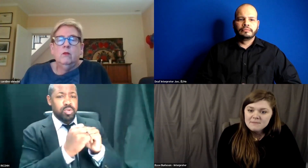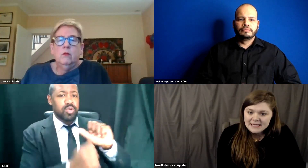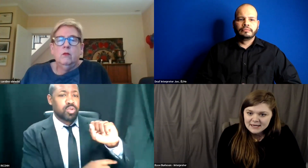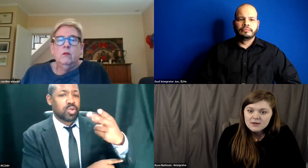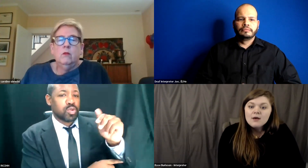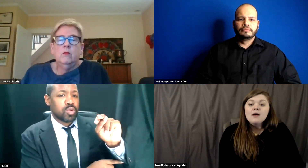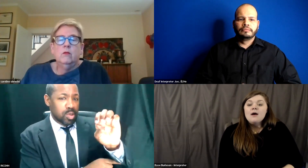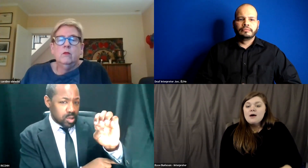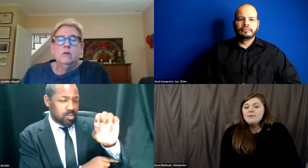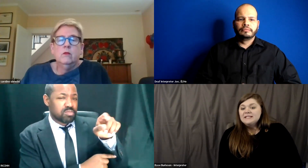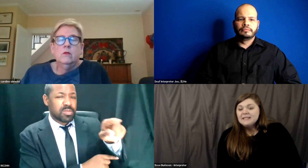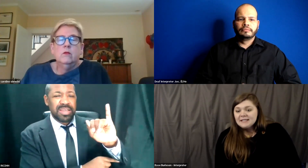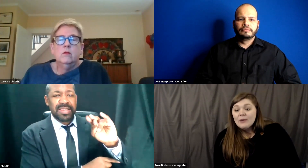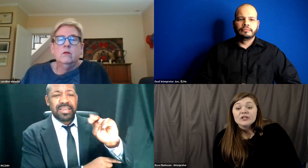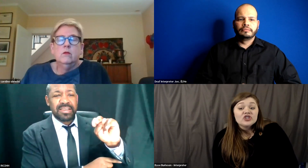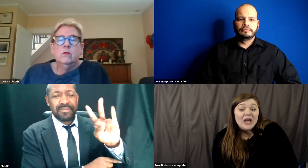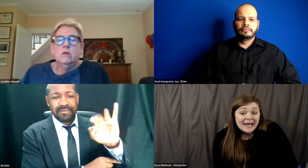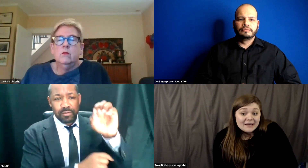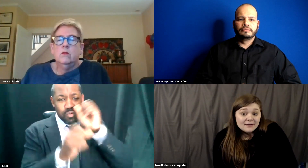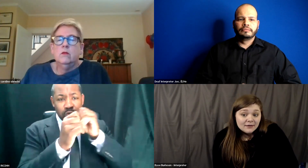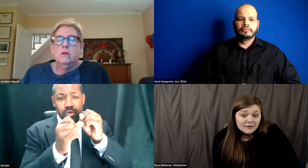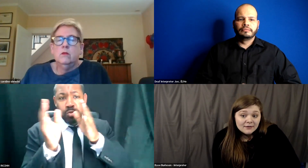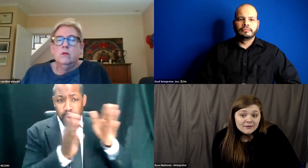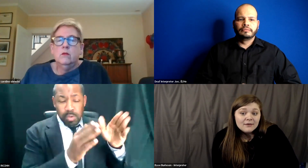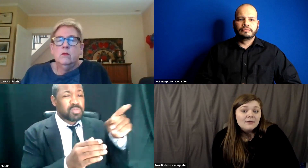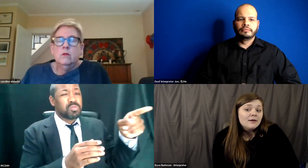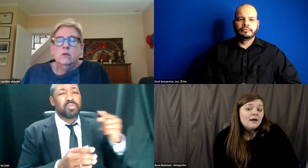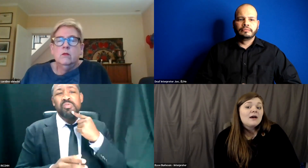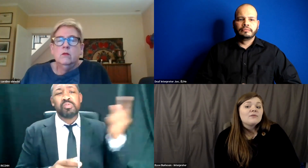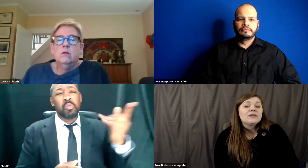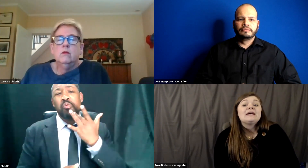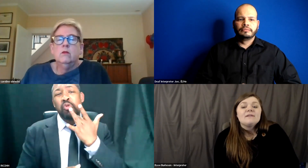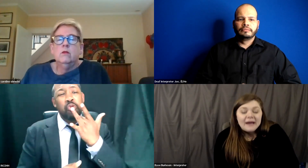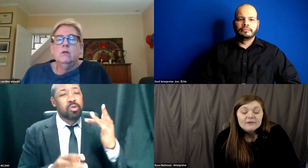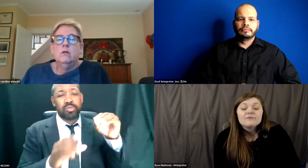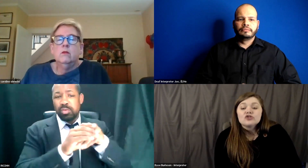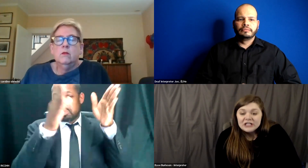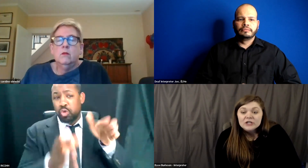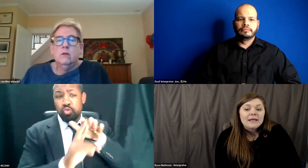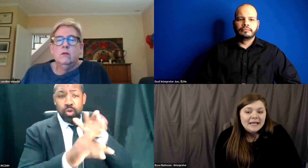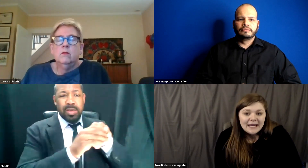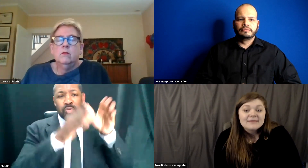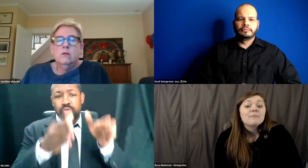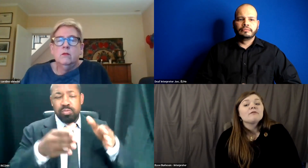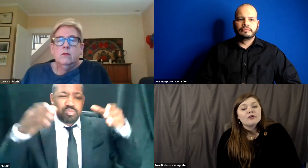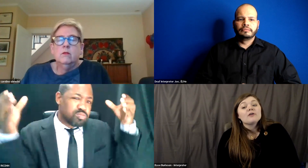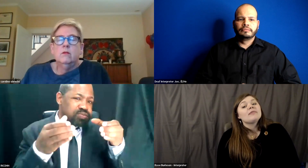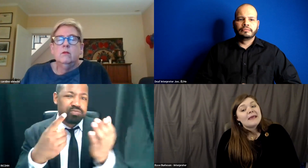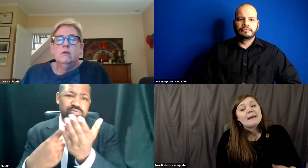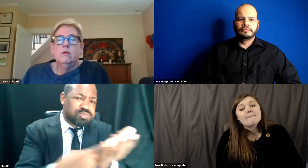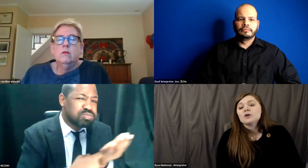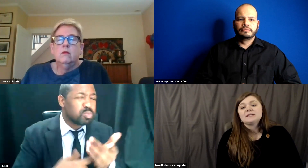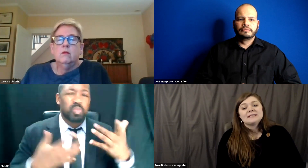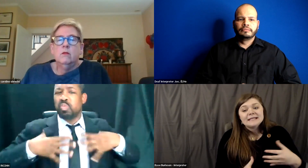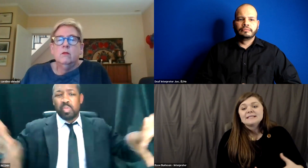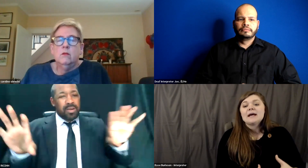virtual meeting. I was discussing that with Shane with the innovative strategic planning, and they prefer